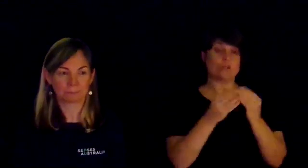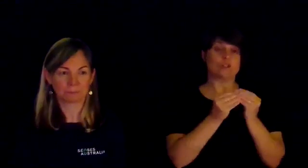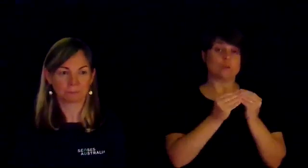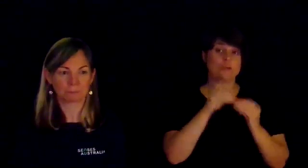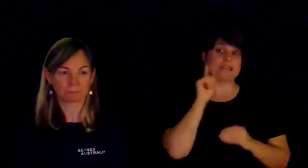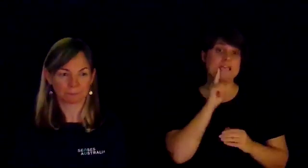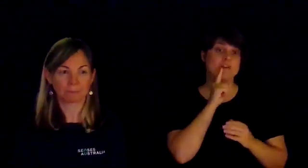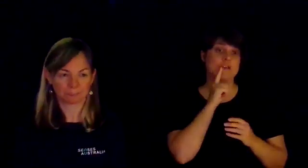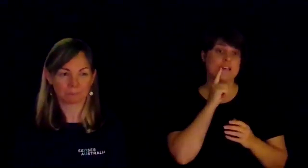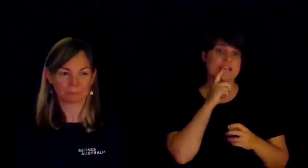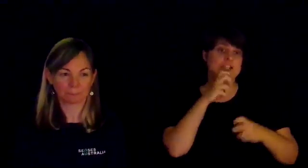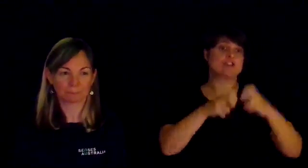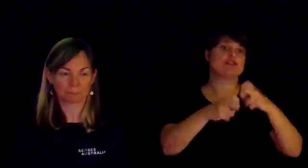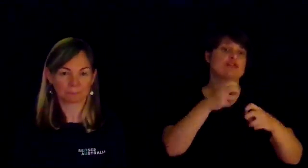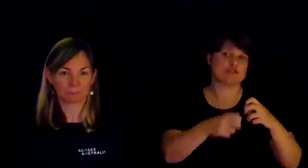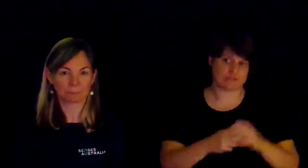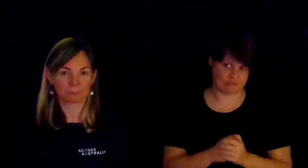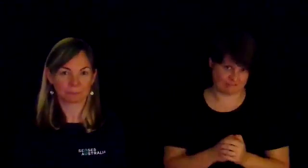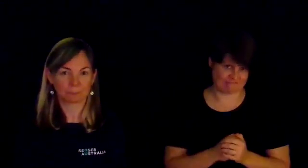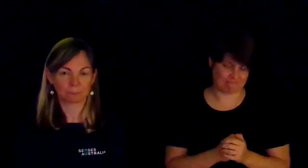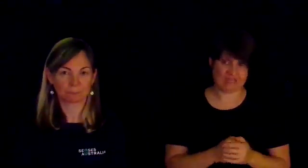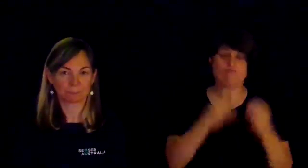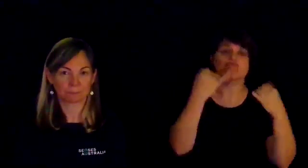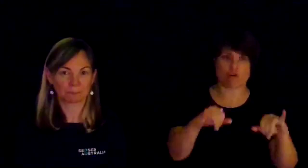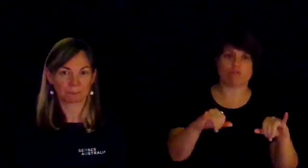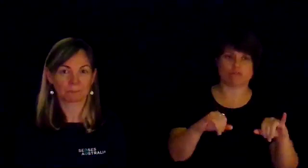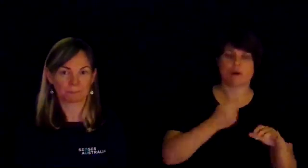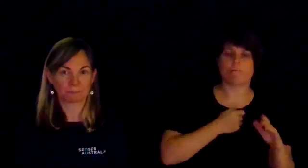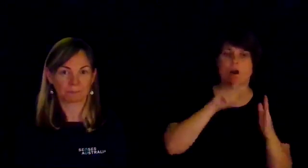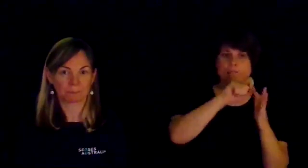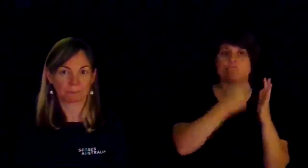not have been. My primary should have always been